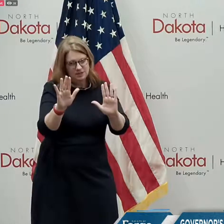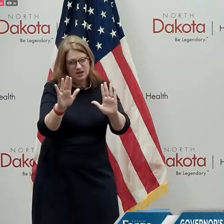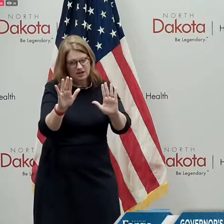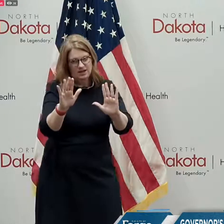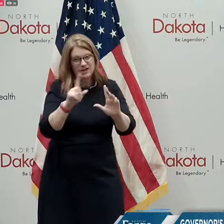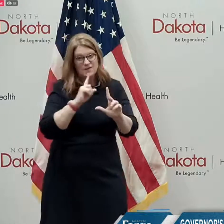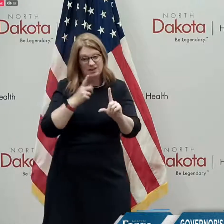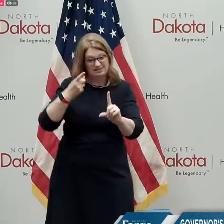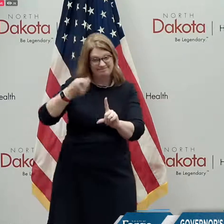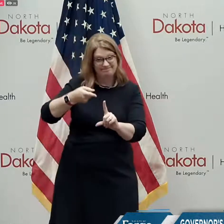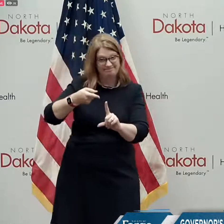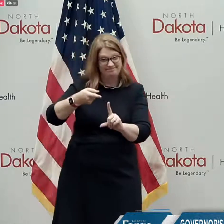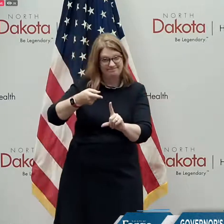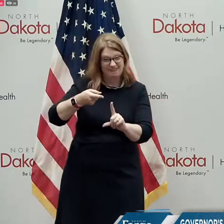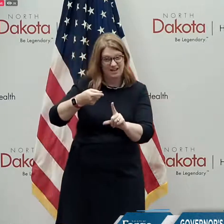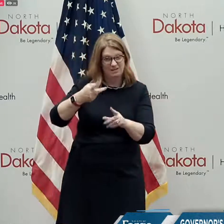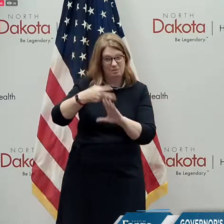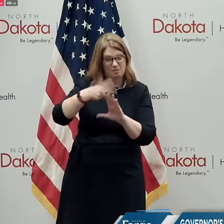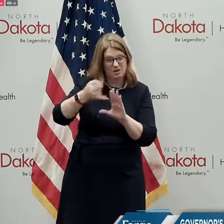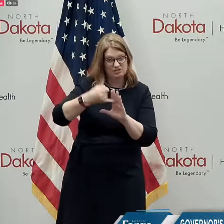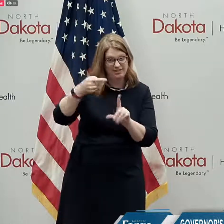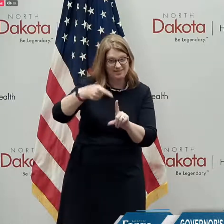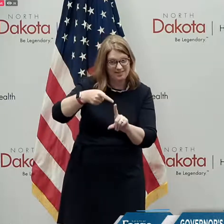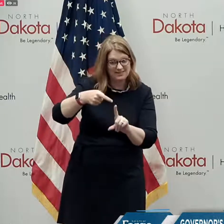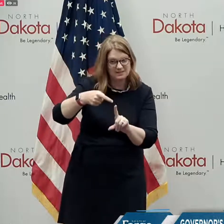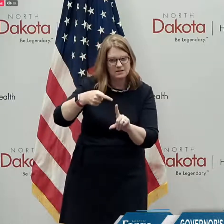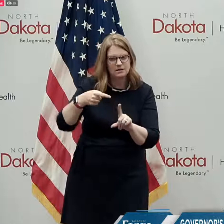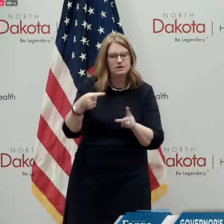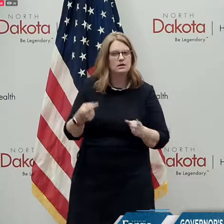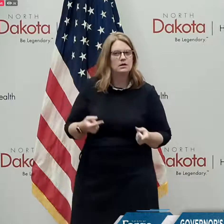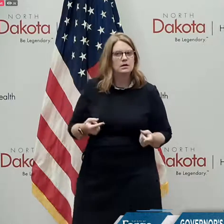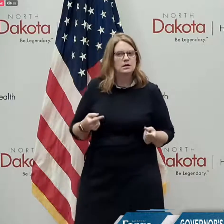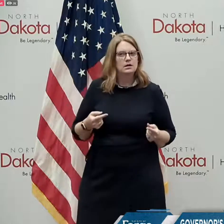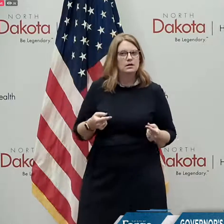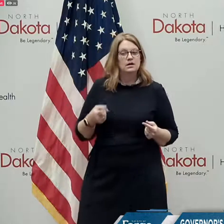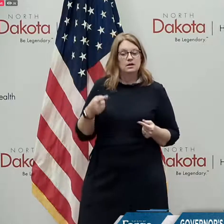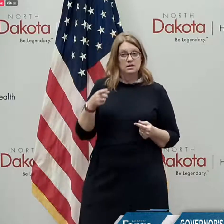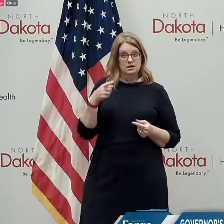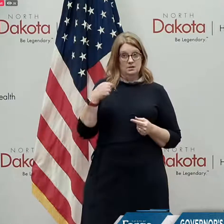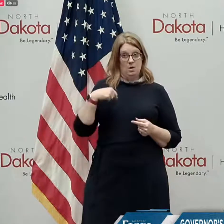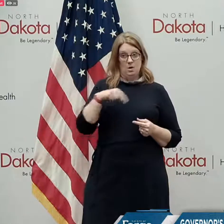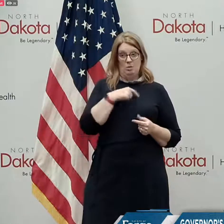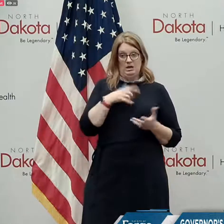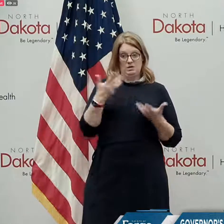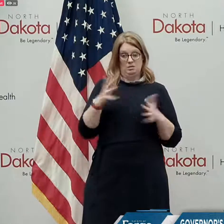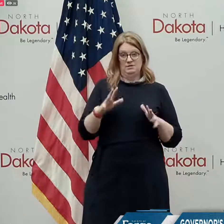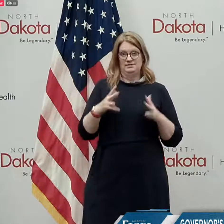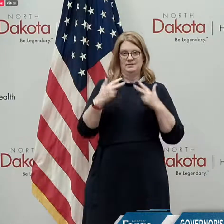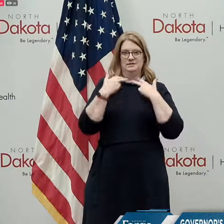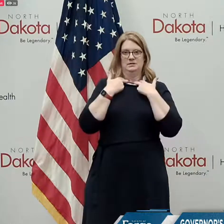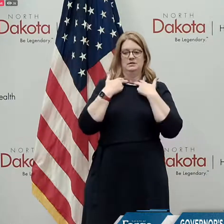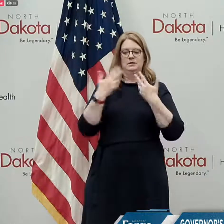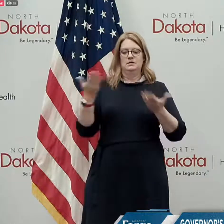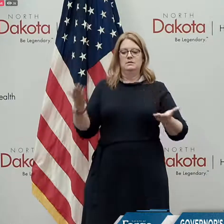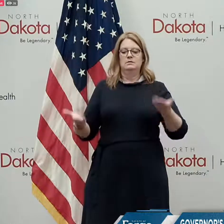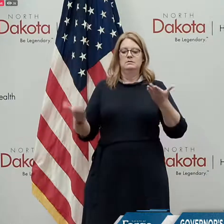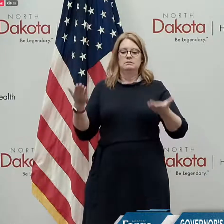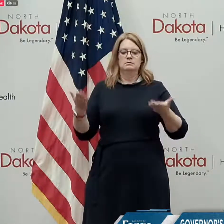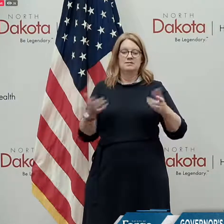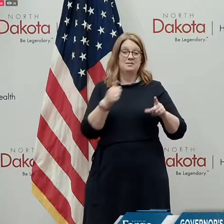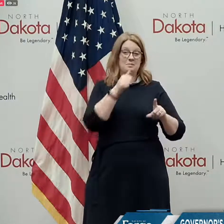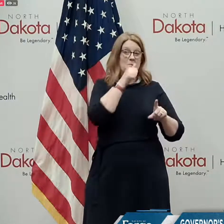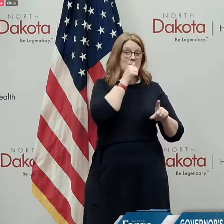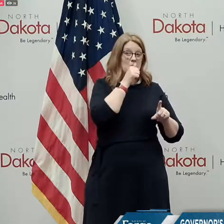this project. We never want to put you in a place of having to choose between your